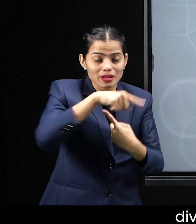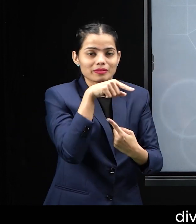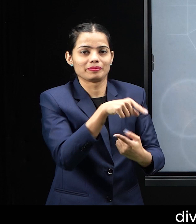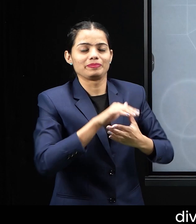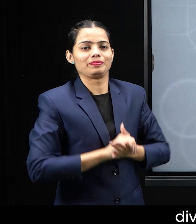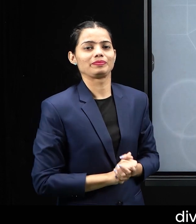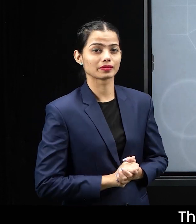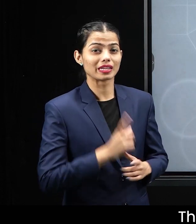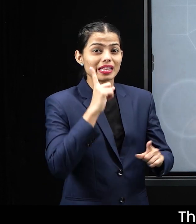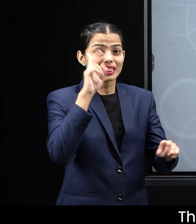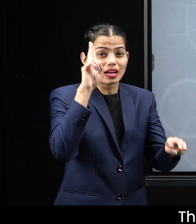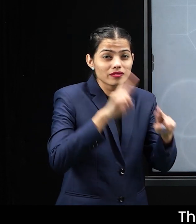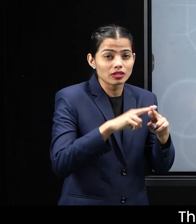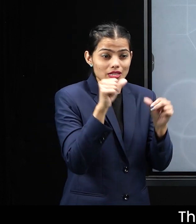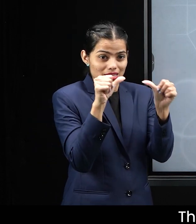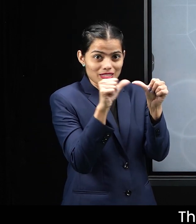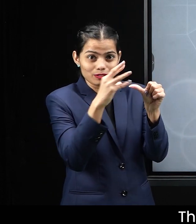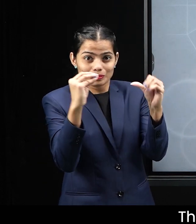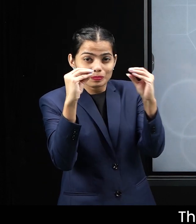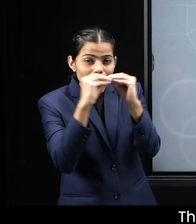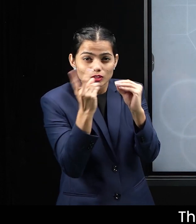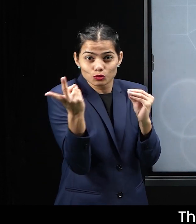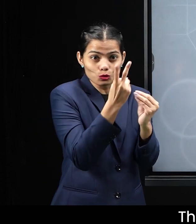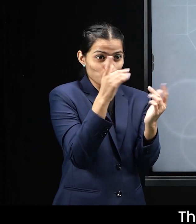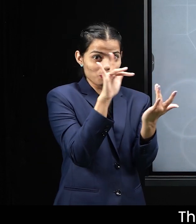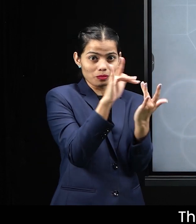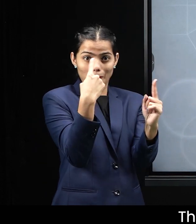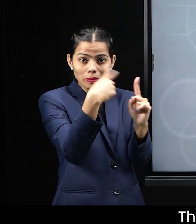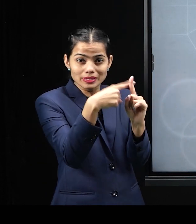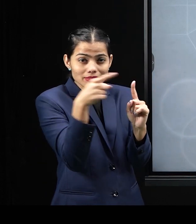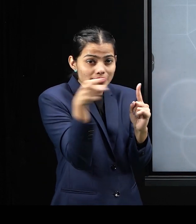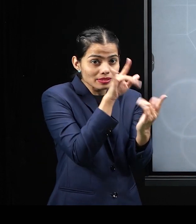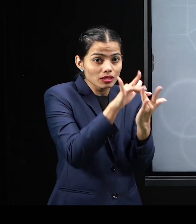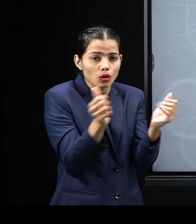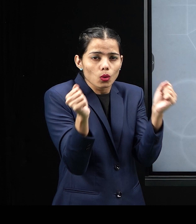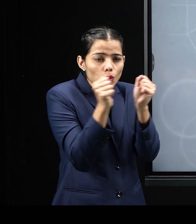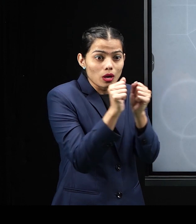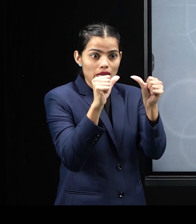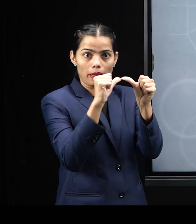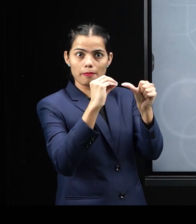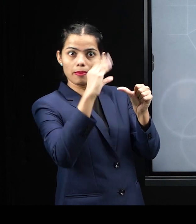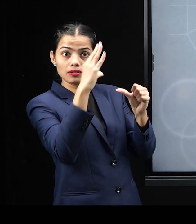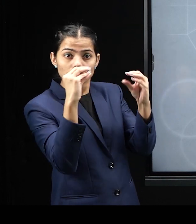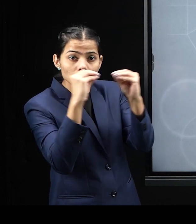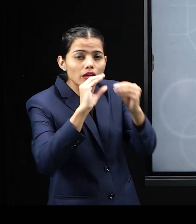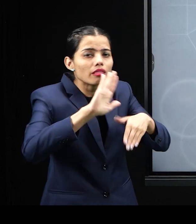versa. No. If A and B are two positive integers with A greater than